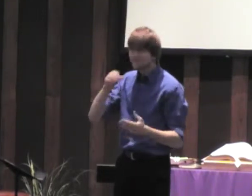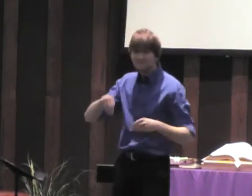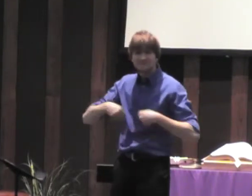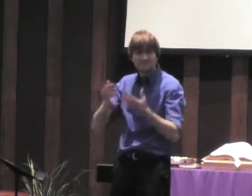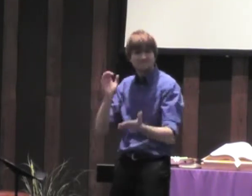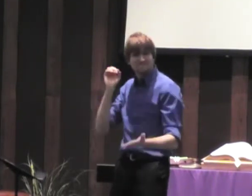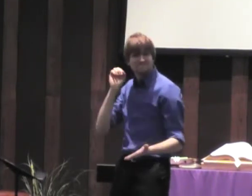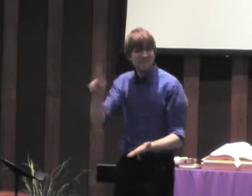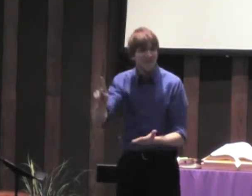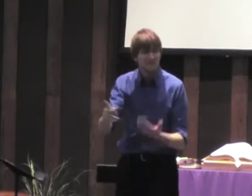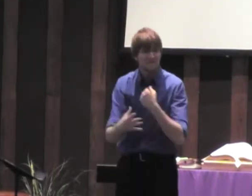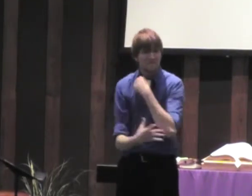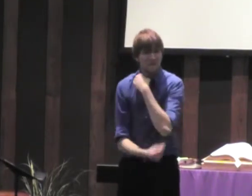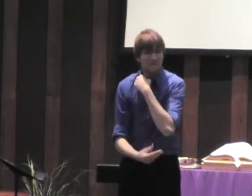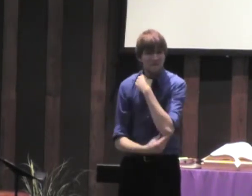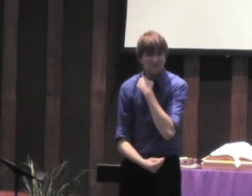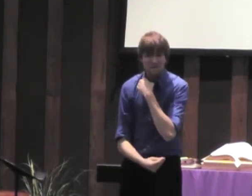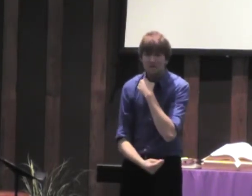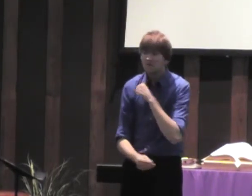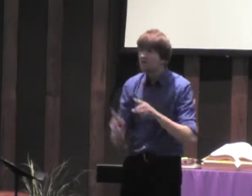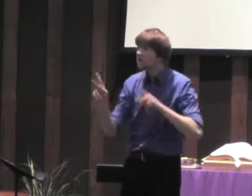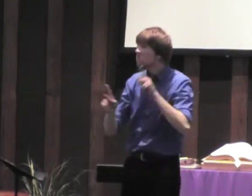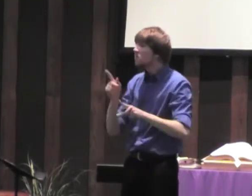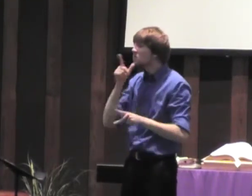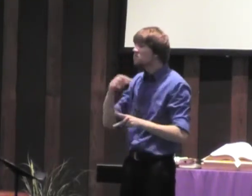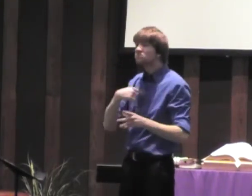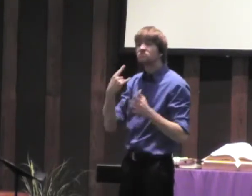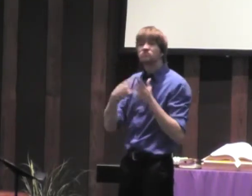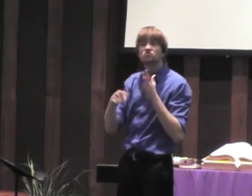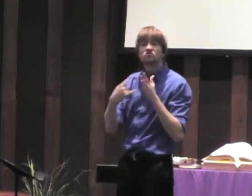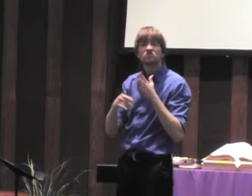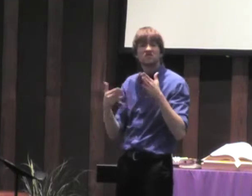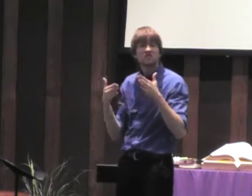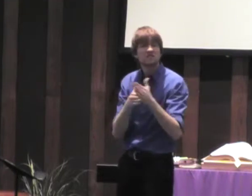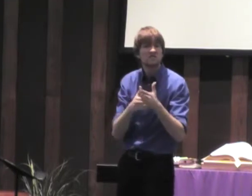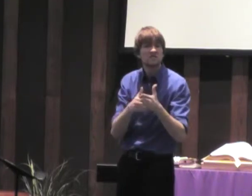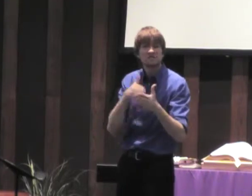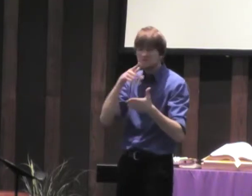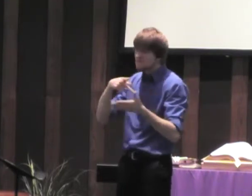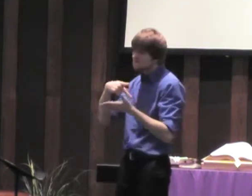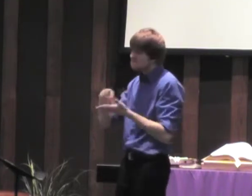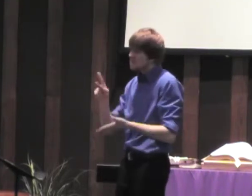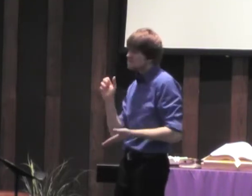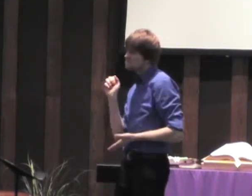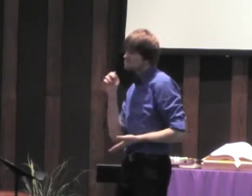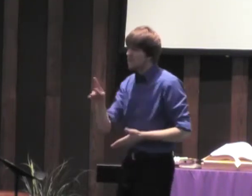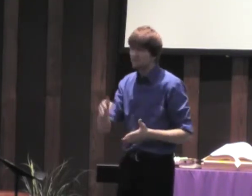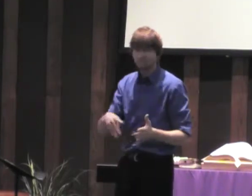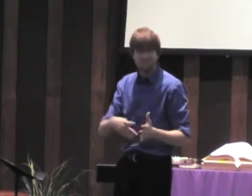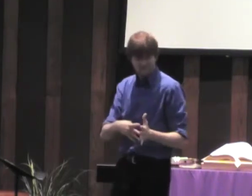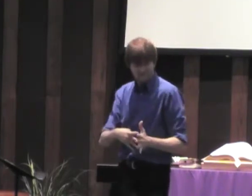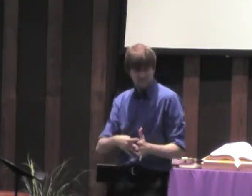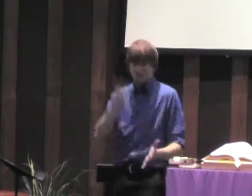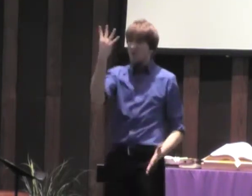That now that my wealth could be given back to the poor people. That those that I've cheated against, I could pay